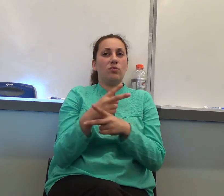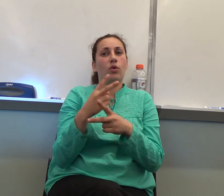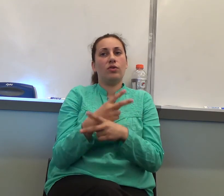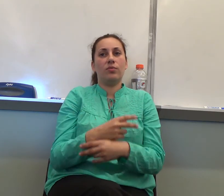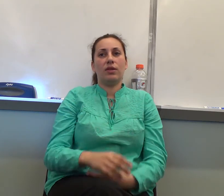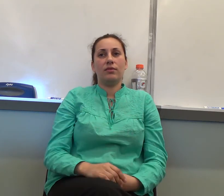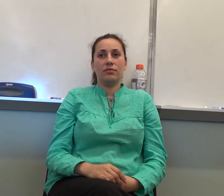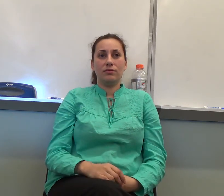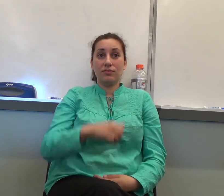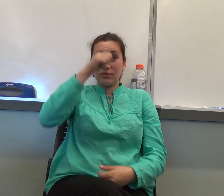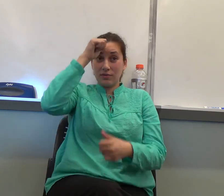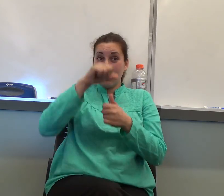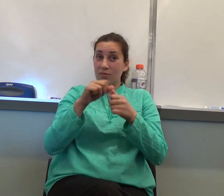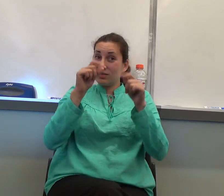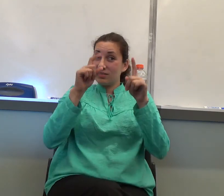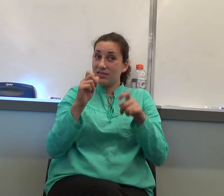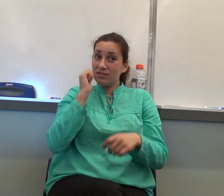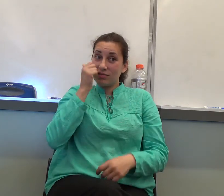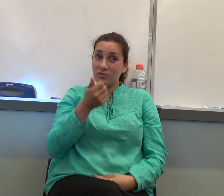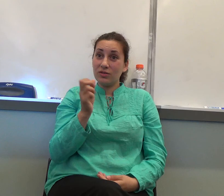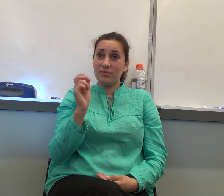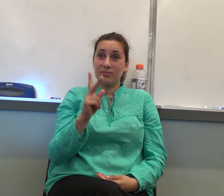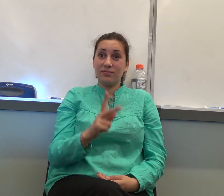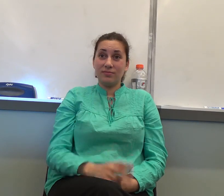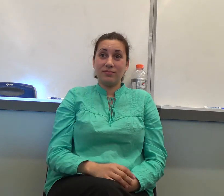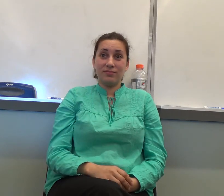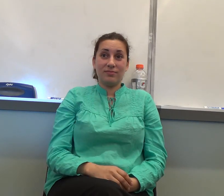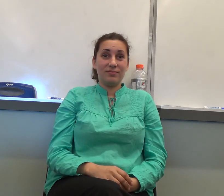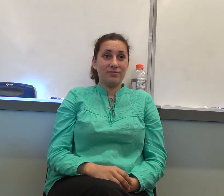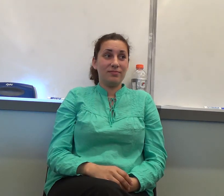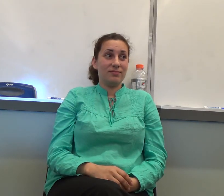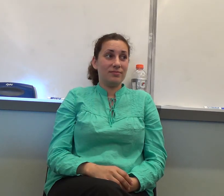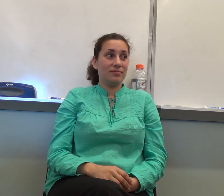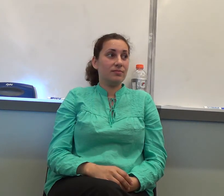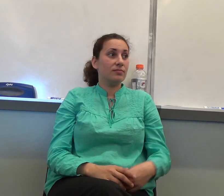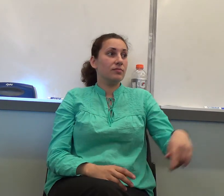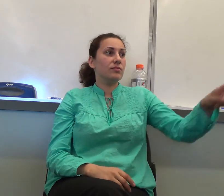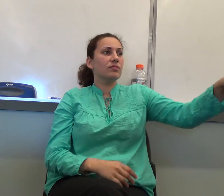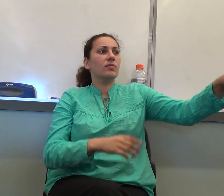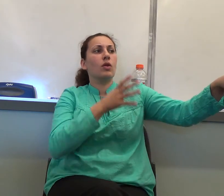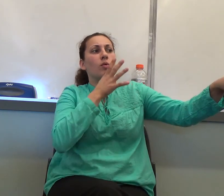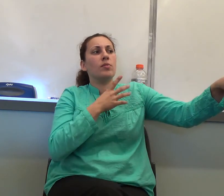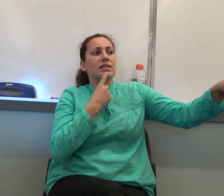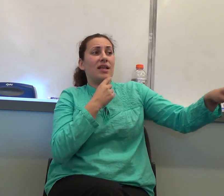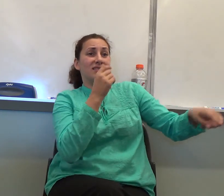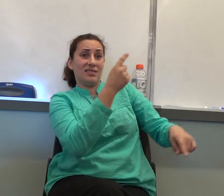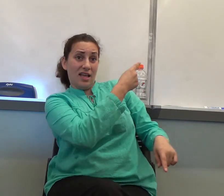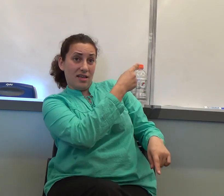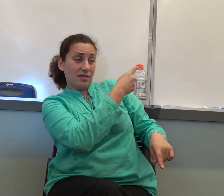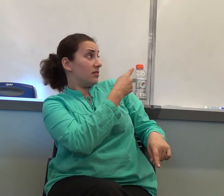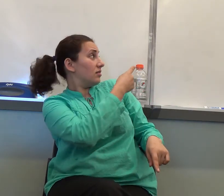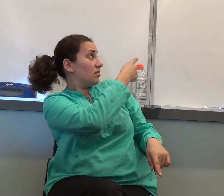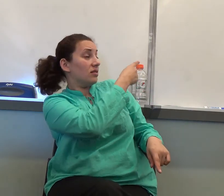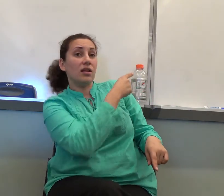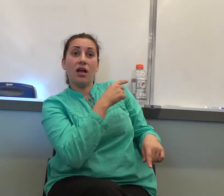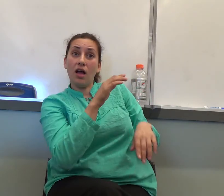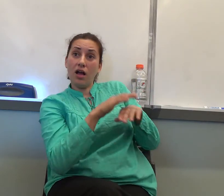tomorrow. Is this going to be on the test? I'm sorry? Is this going to be on the test? For